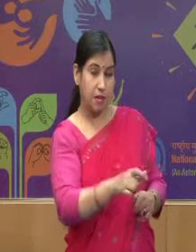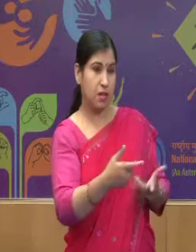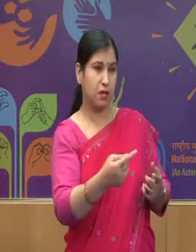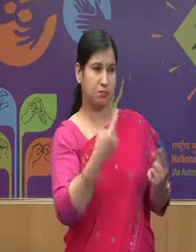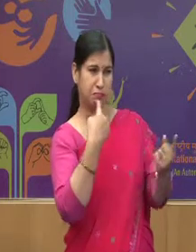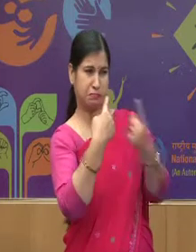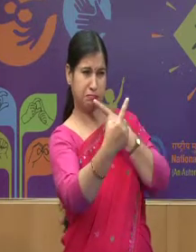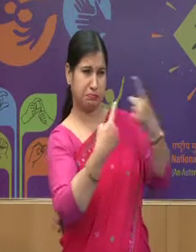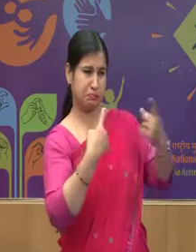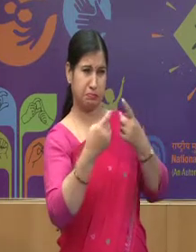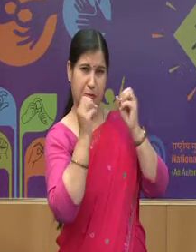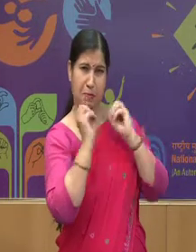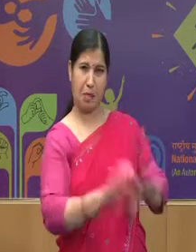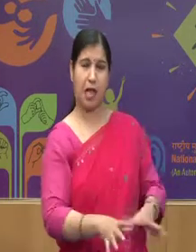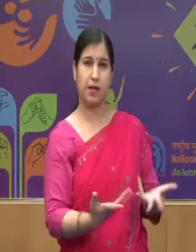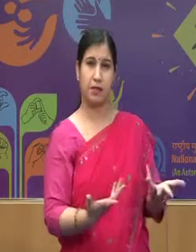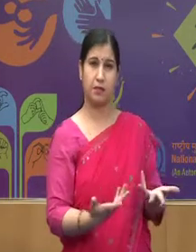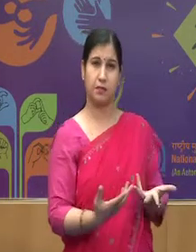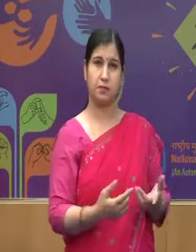native citizens of the country.